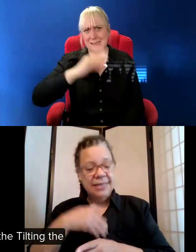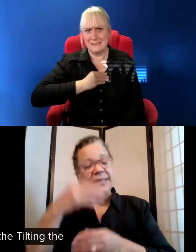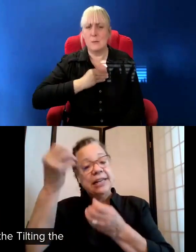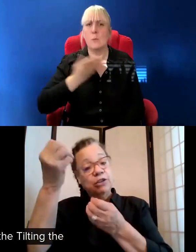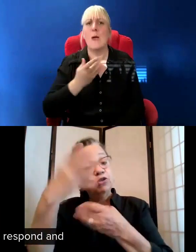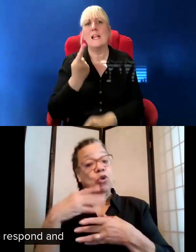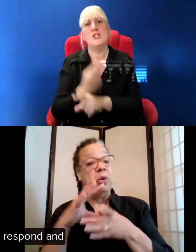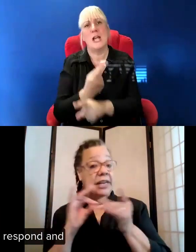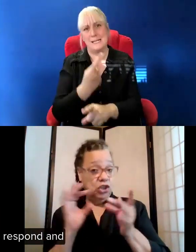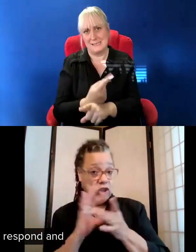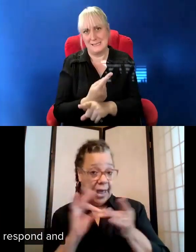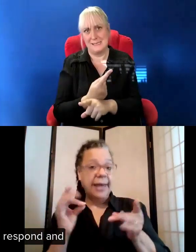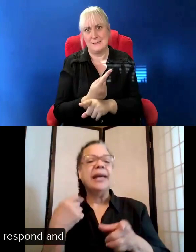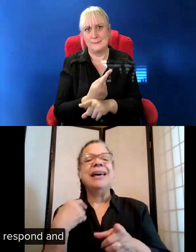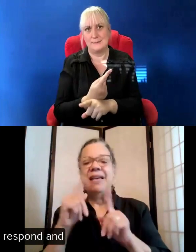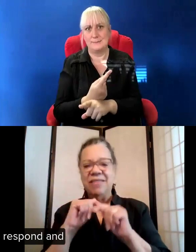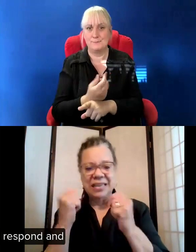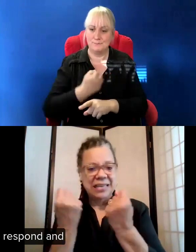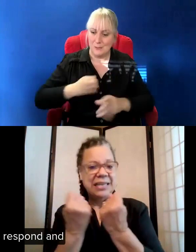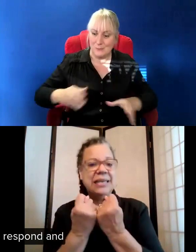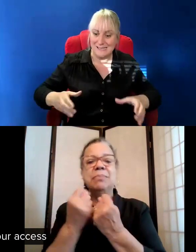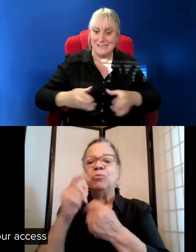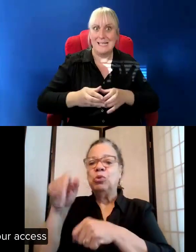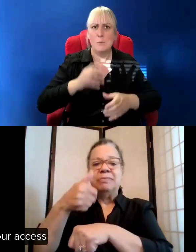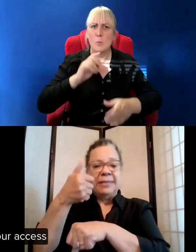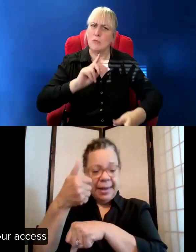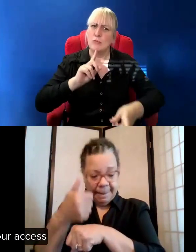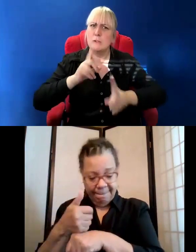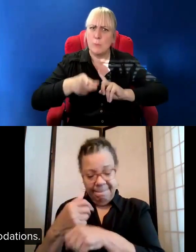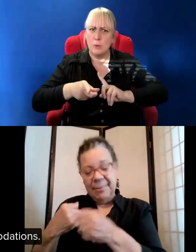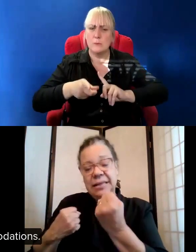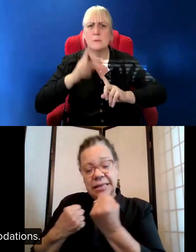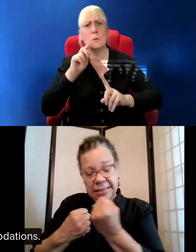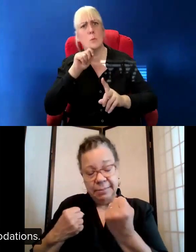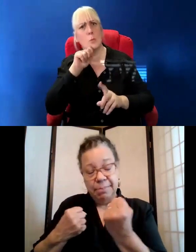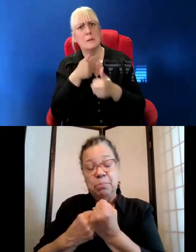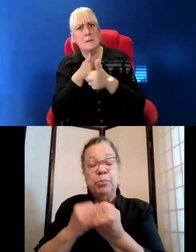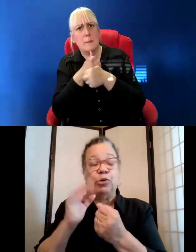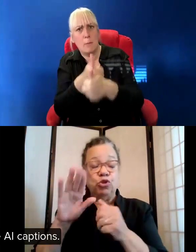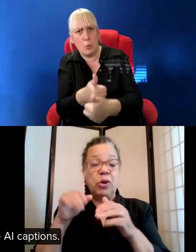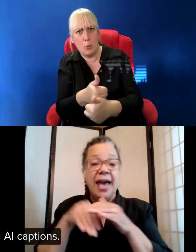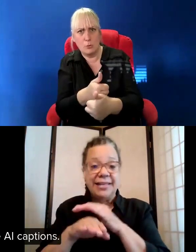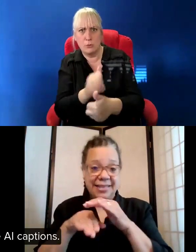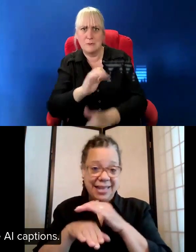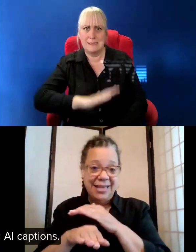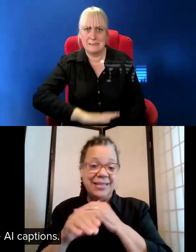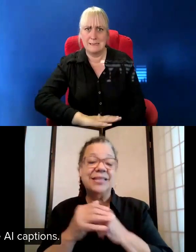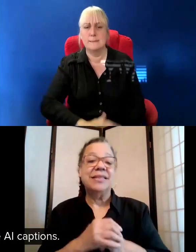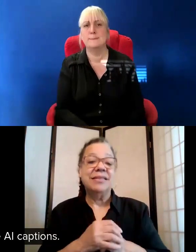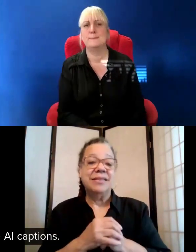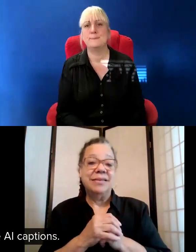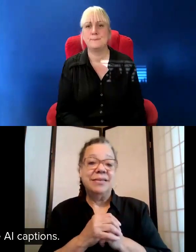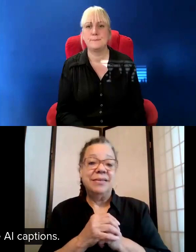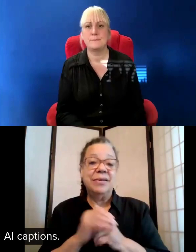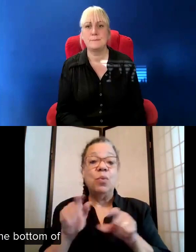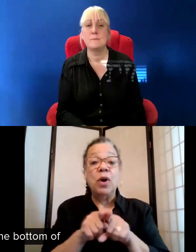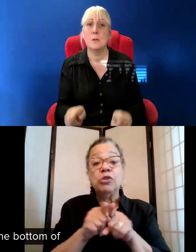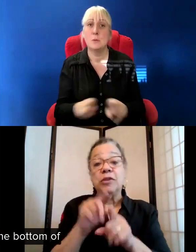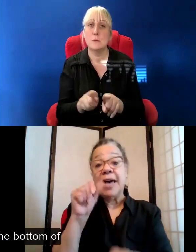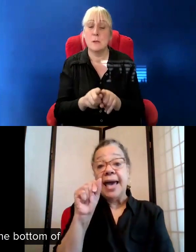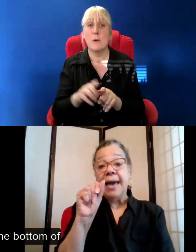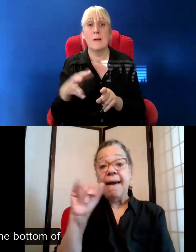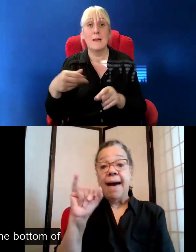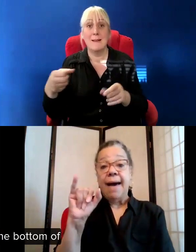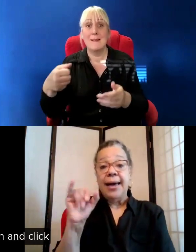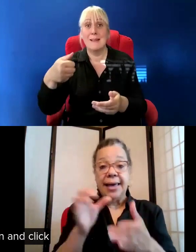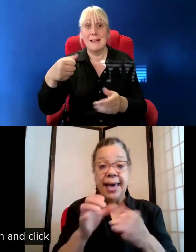and the Tilting the Lens team will respond and support your access accommodations. We also have AI captions. If you go